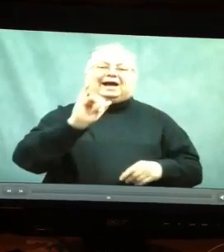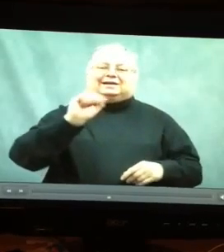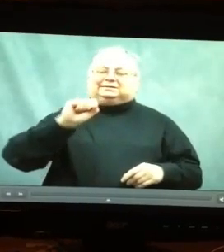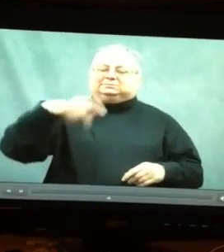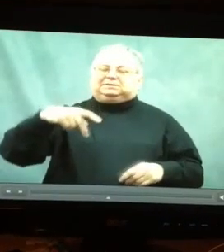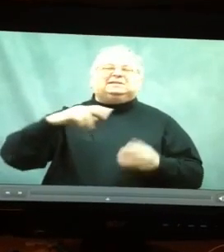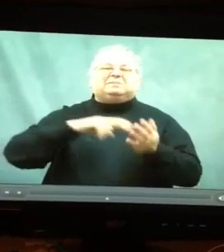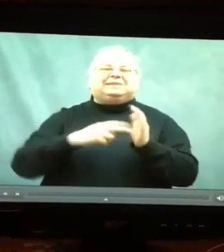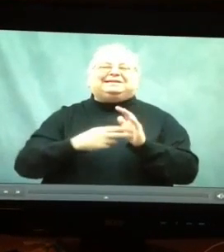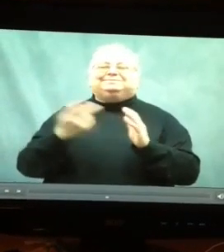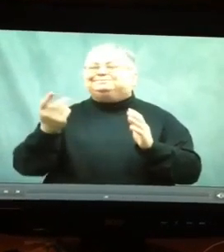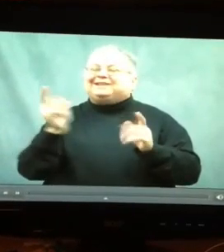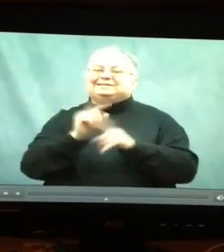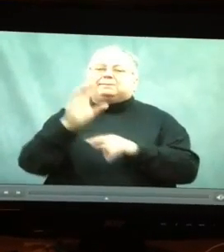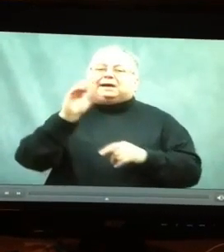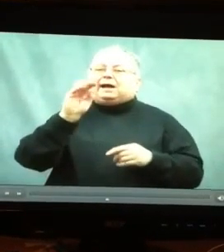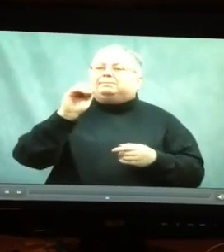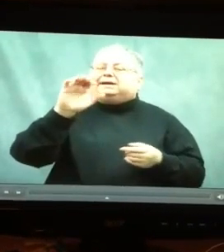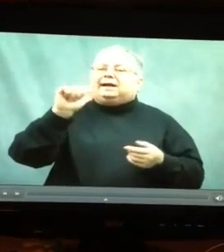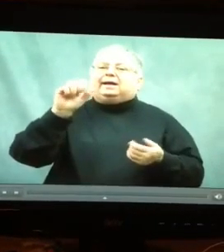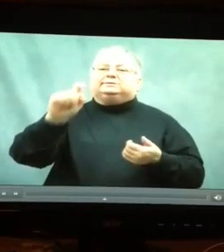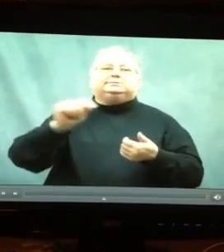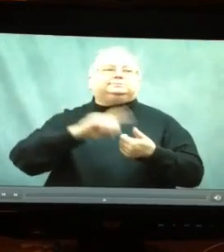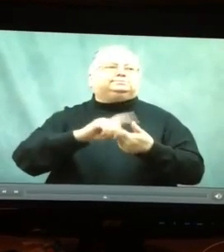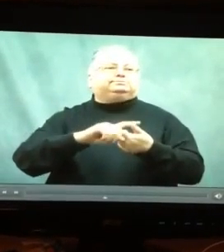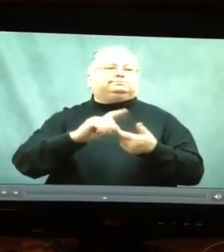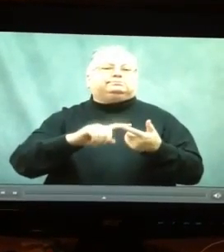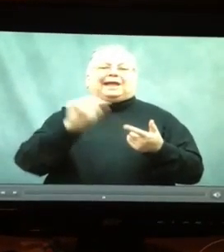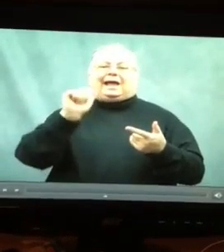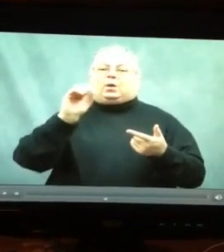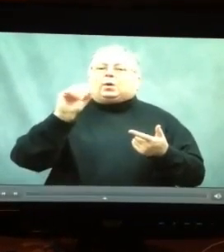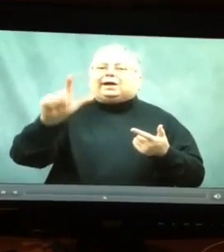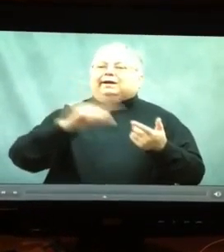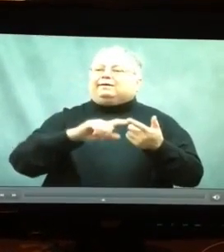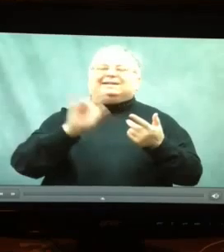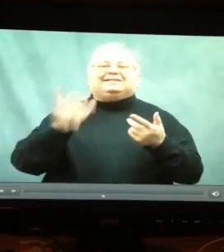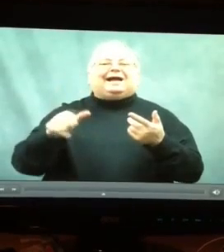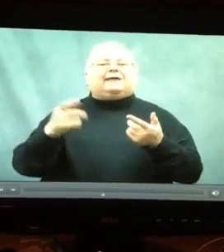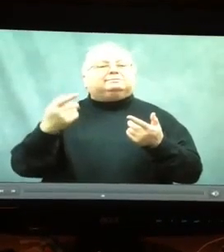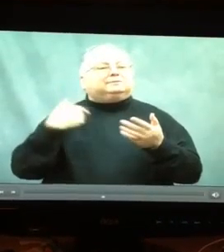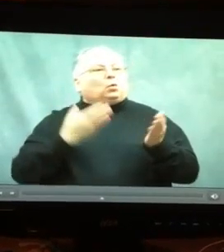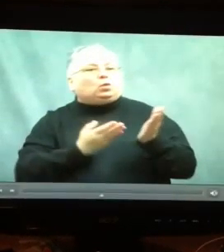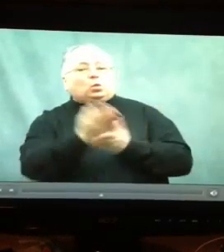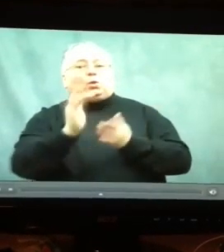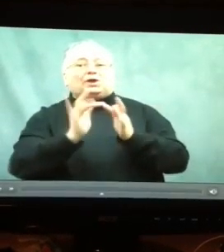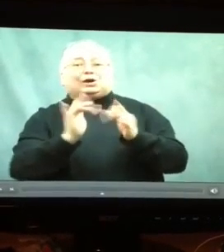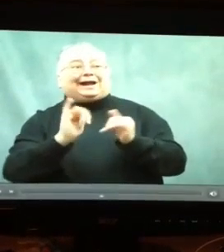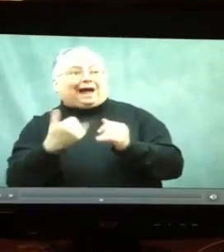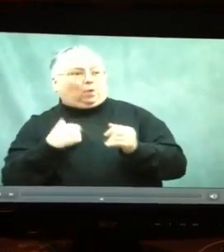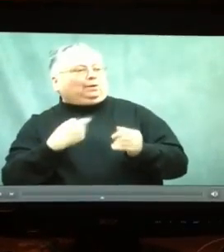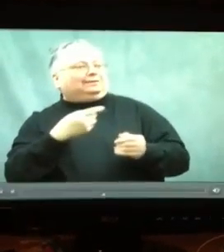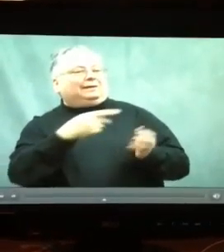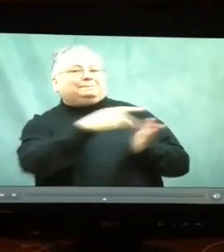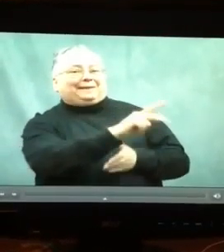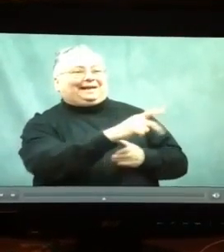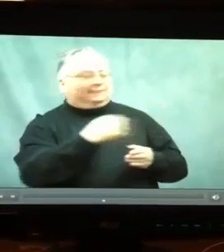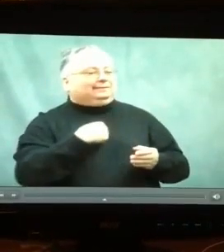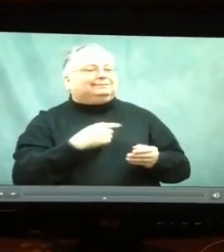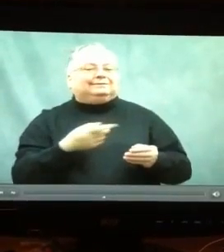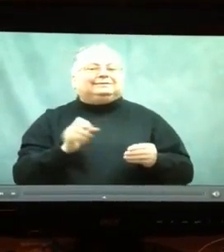So if this law is passed, it's going to force something called ISP, which in order to